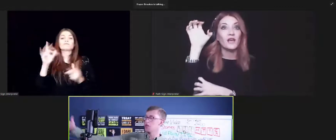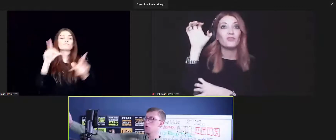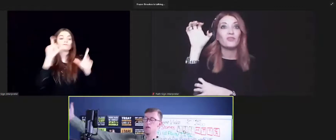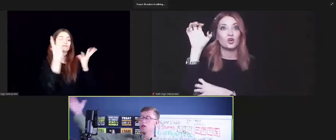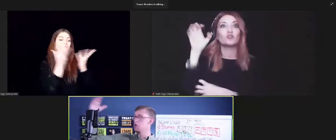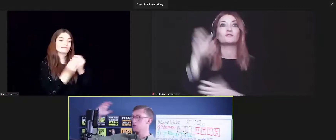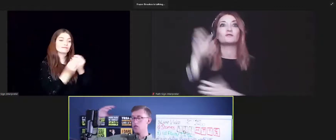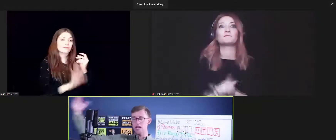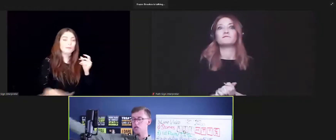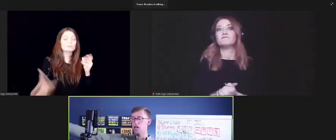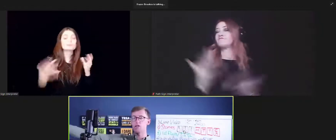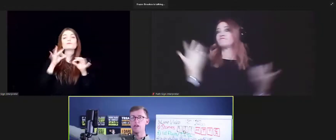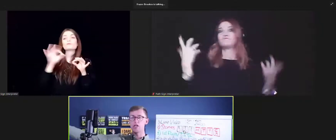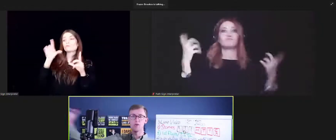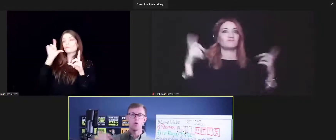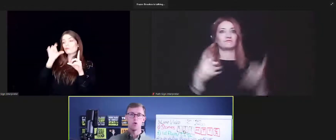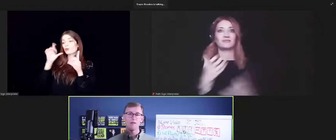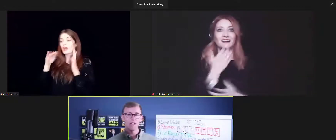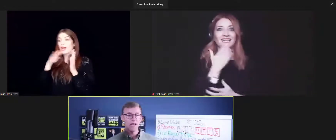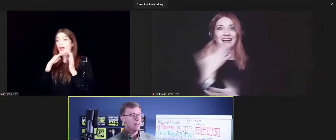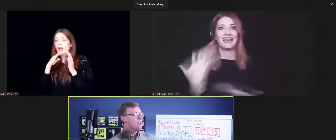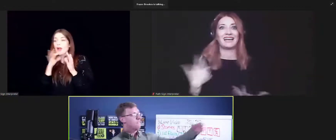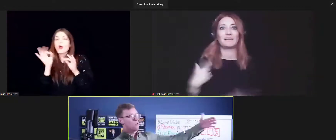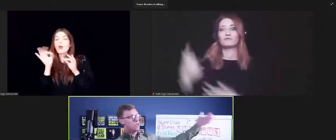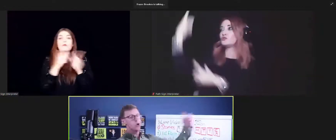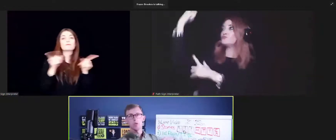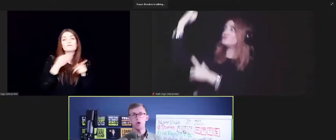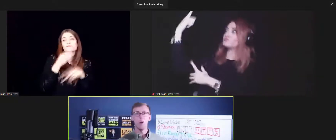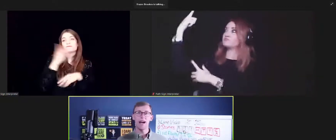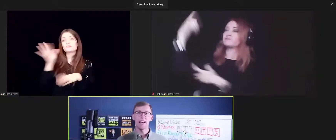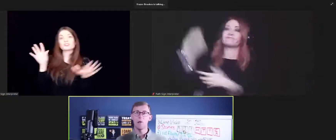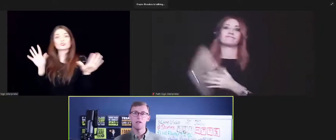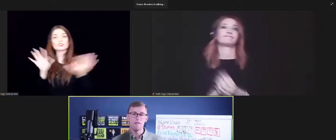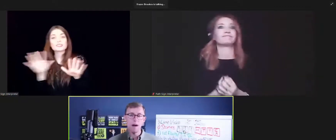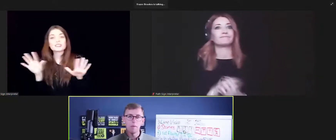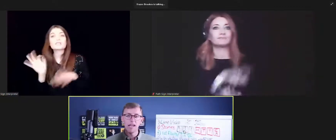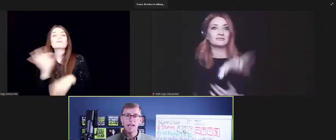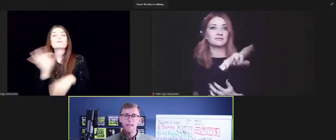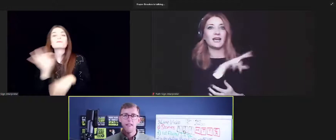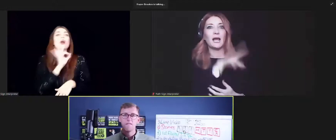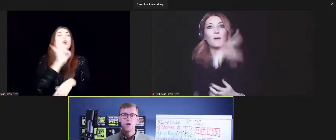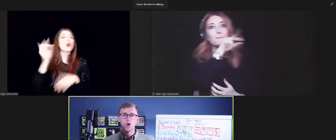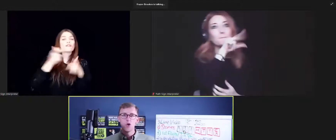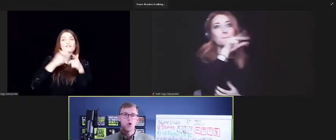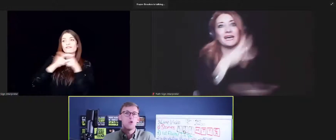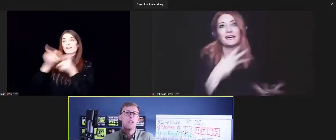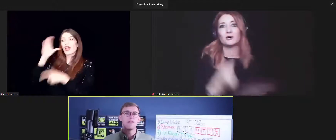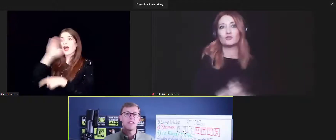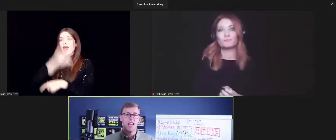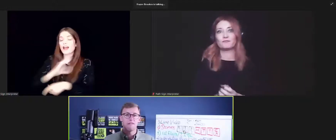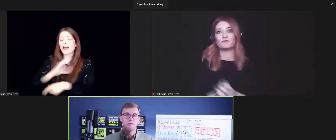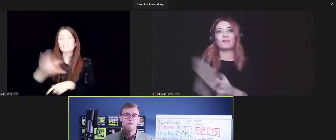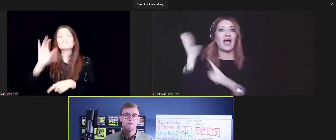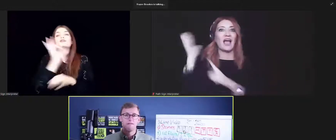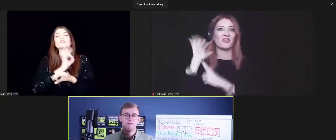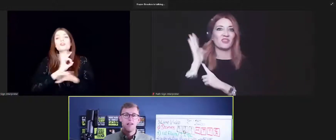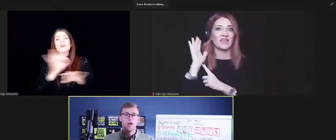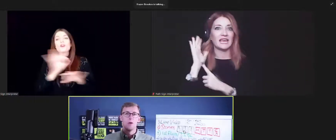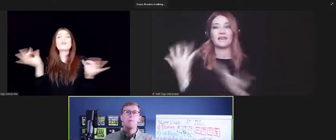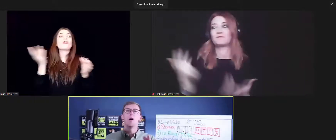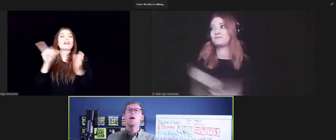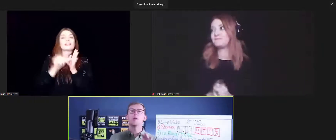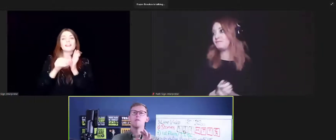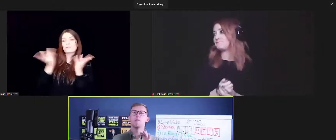with you, taking selfies of you traveling, photos with you hanging out with your family, just you living your life.